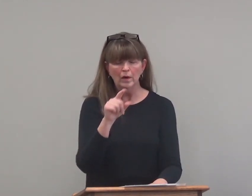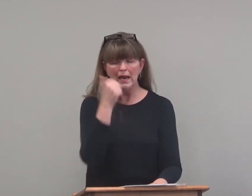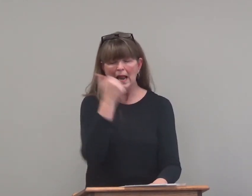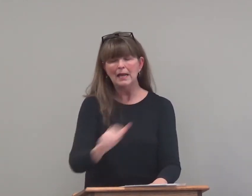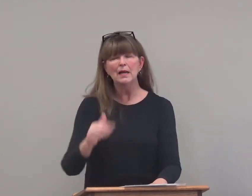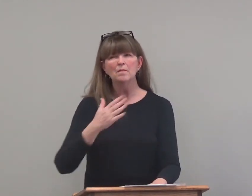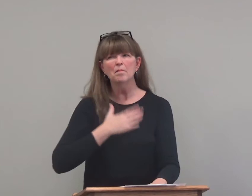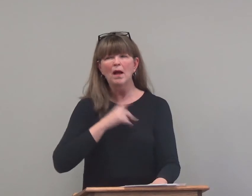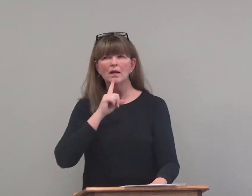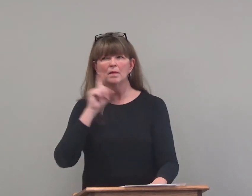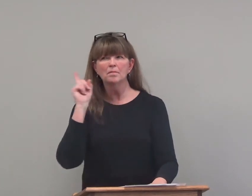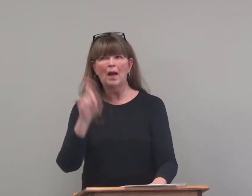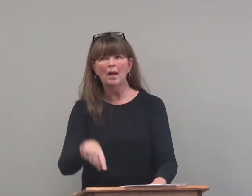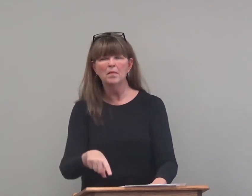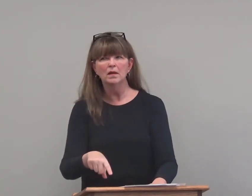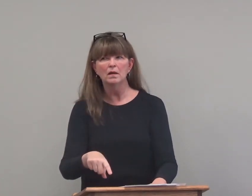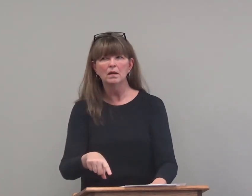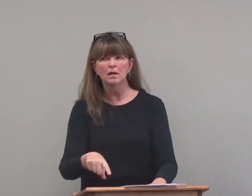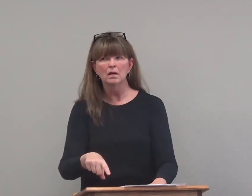the Bible says,